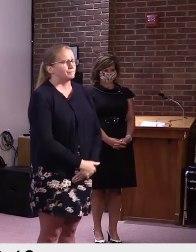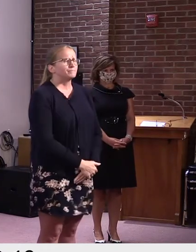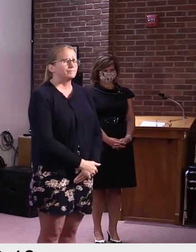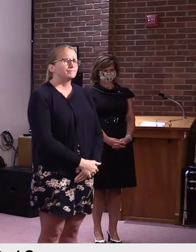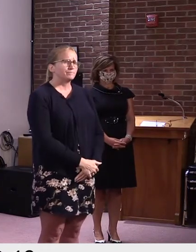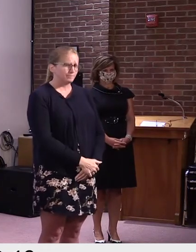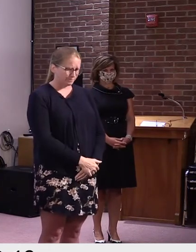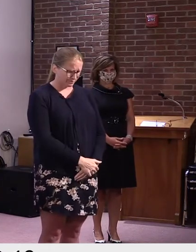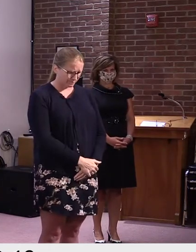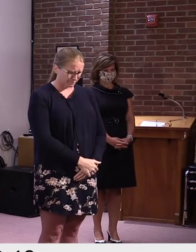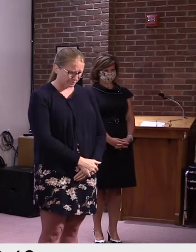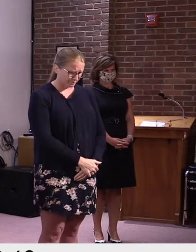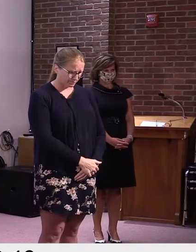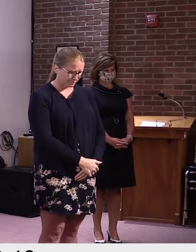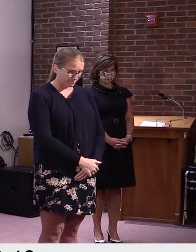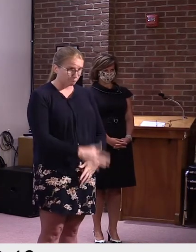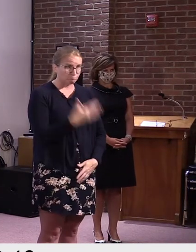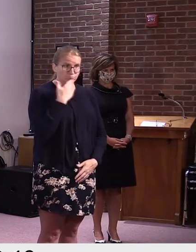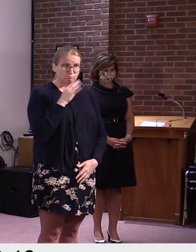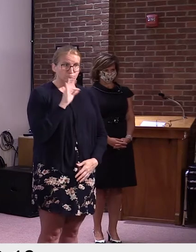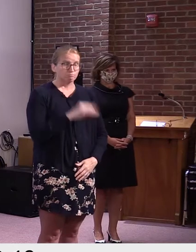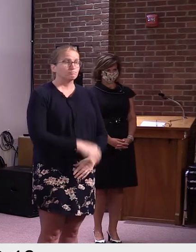you. You're welcome.